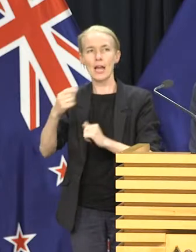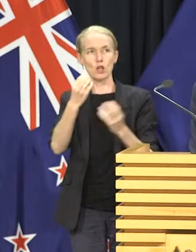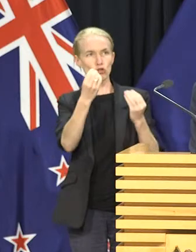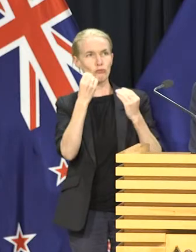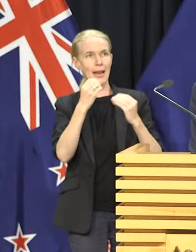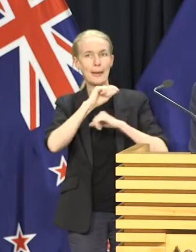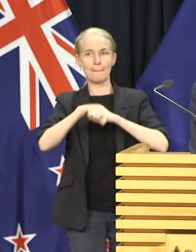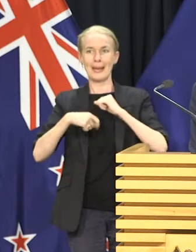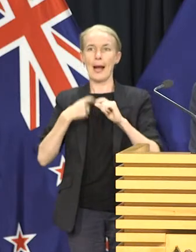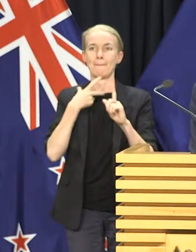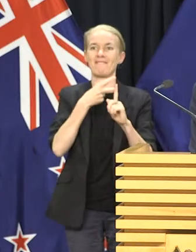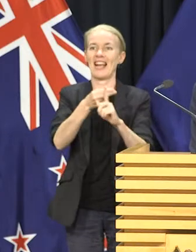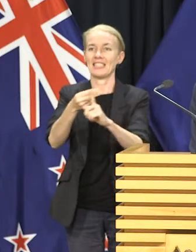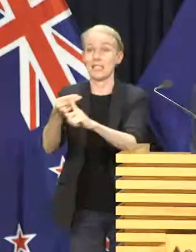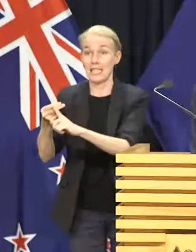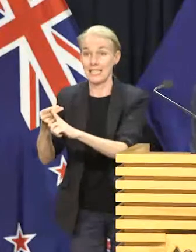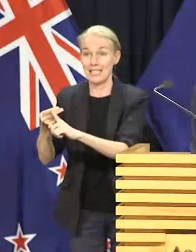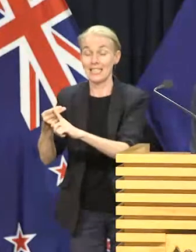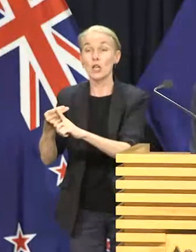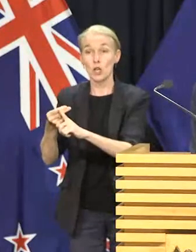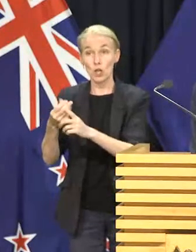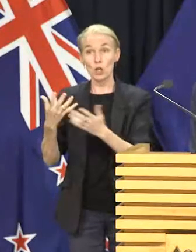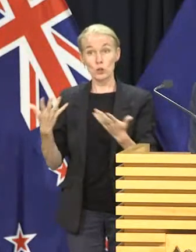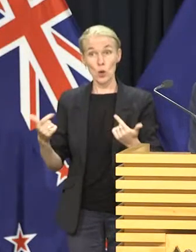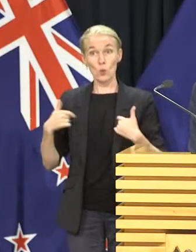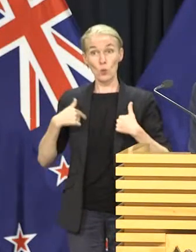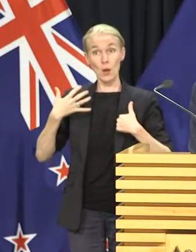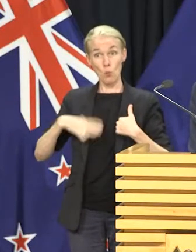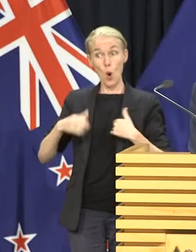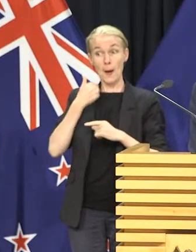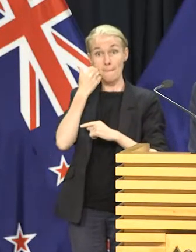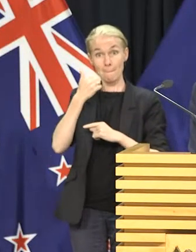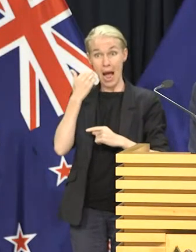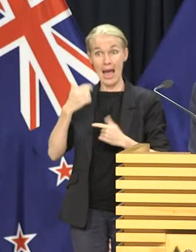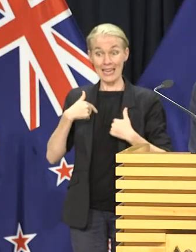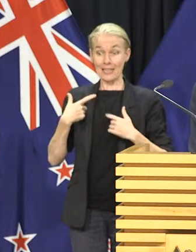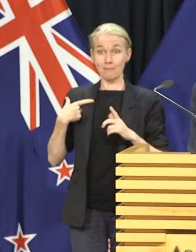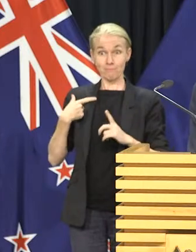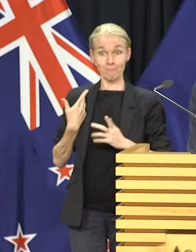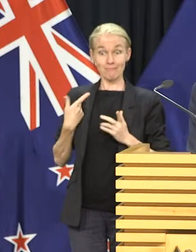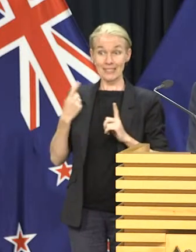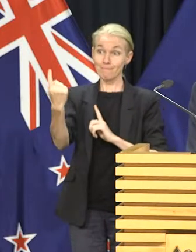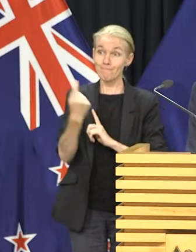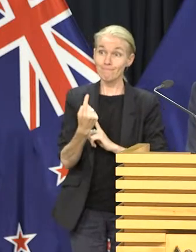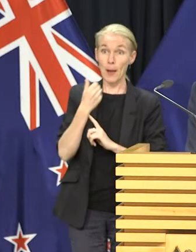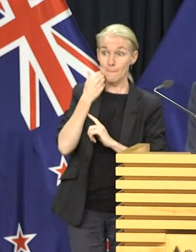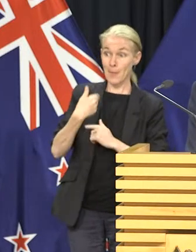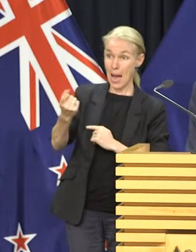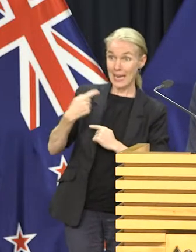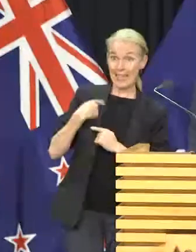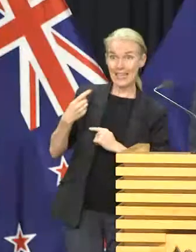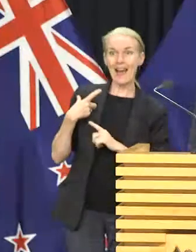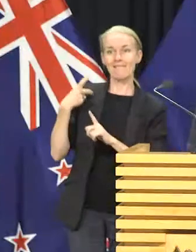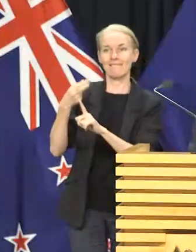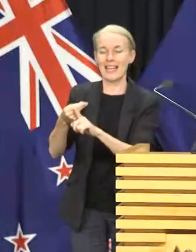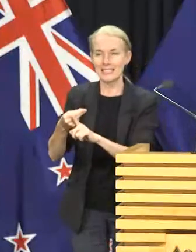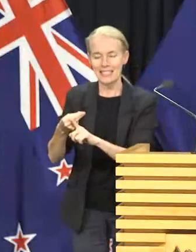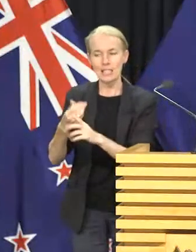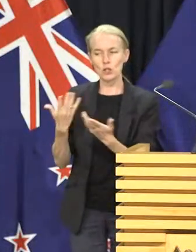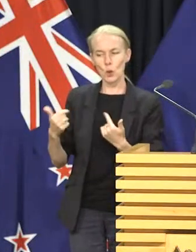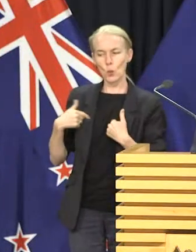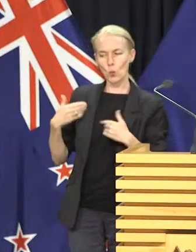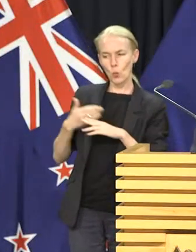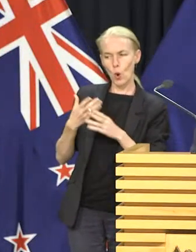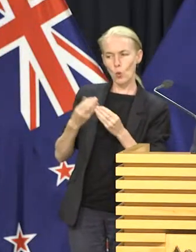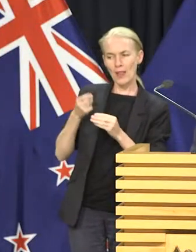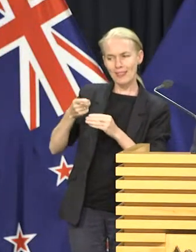to be able to be trained to be and able to administer the vaccine. We're working with Maori health providers first